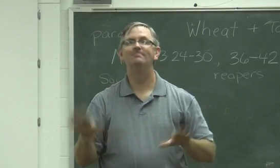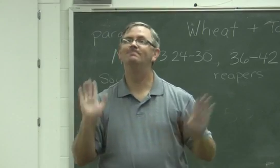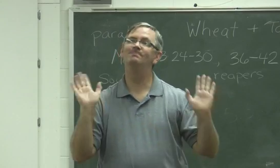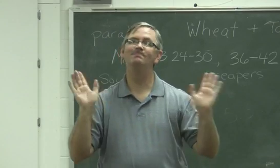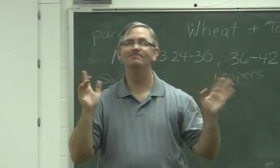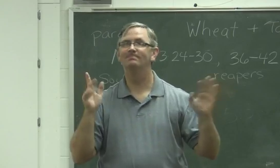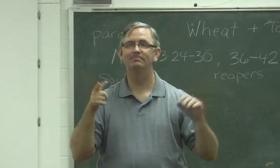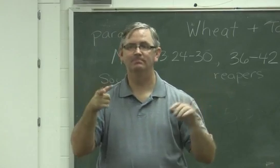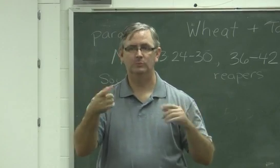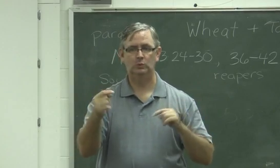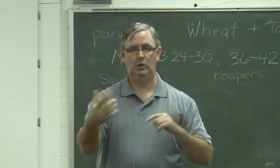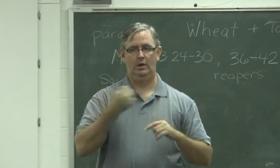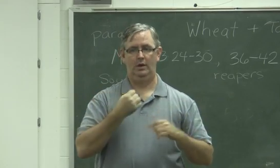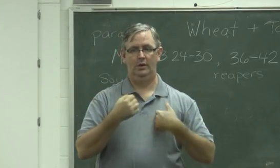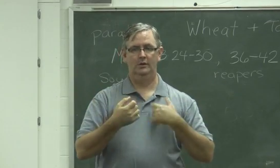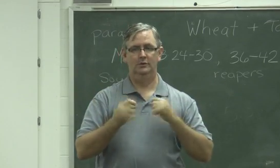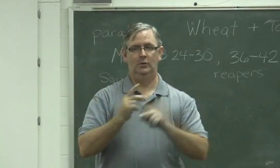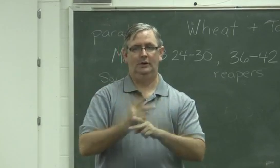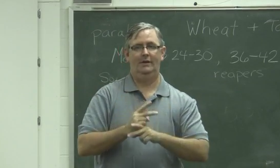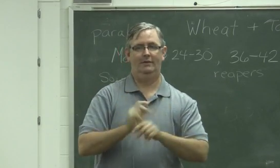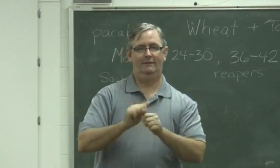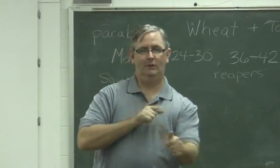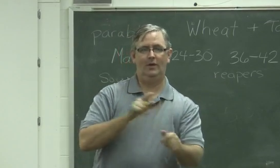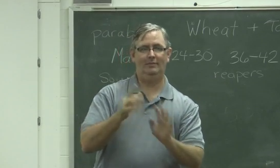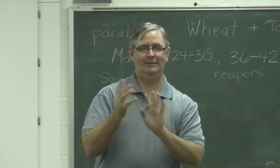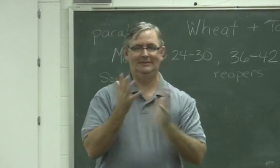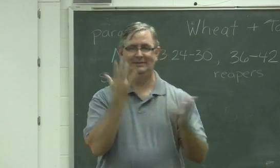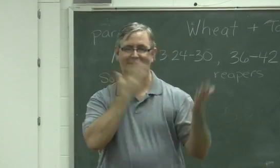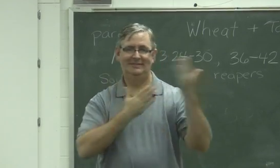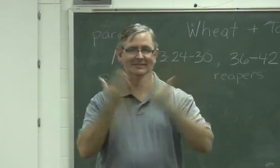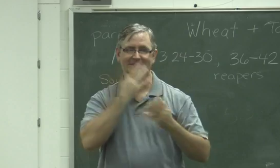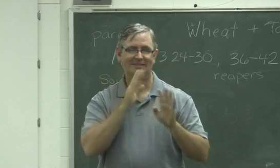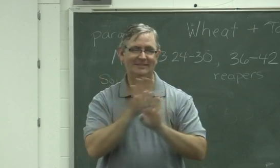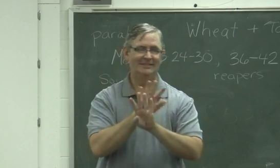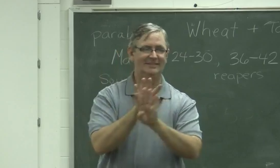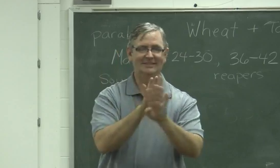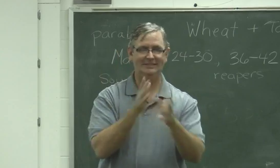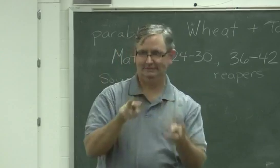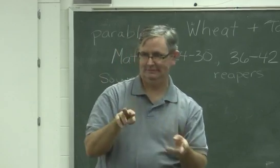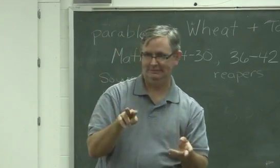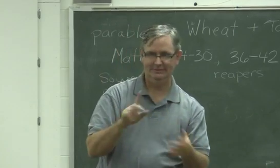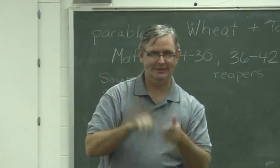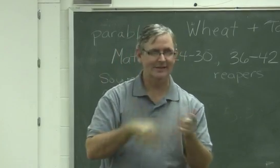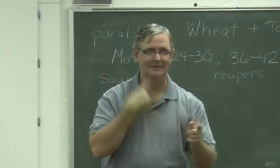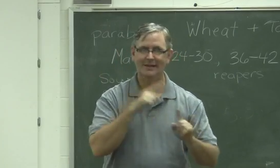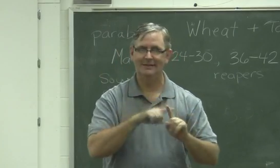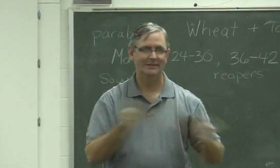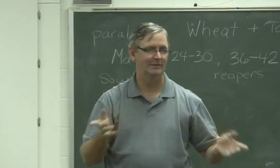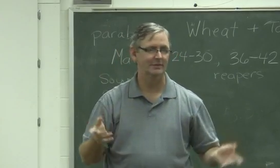They acted the same. They tried to avoid conflict, or like they were lying or